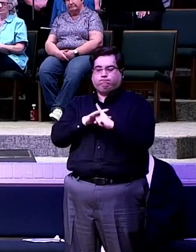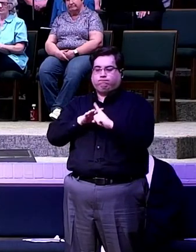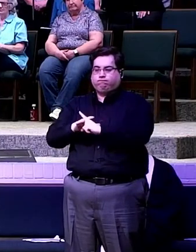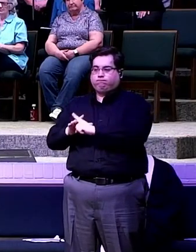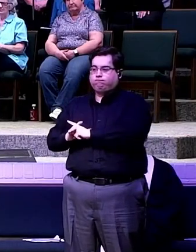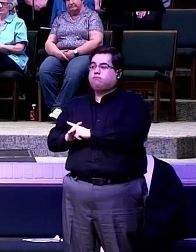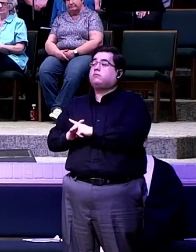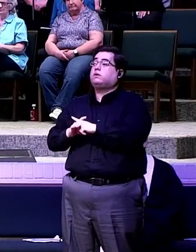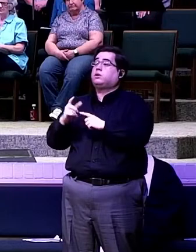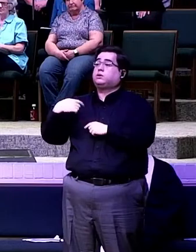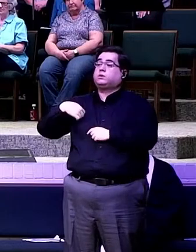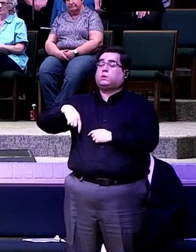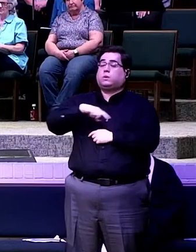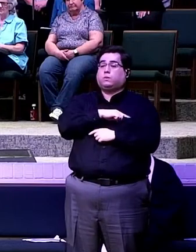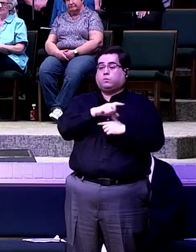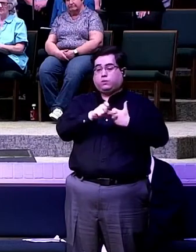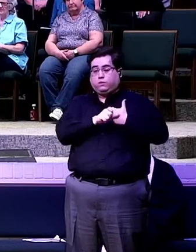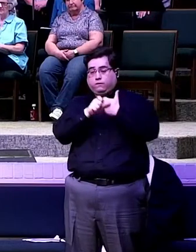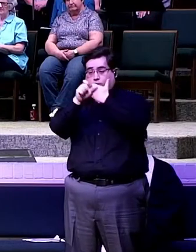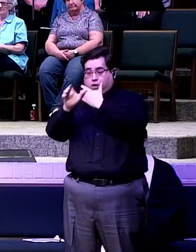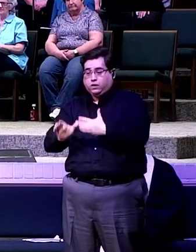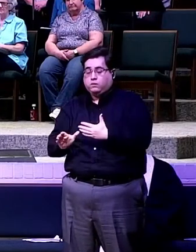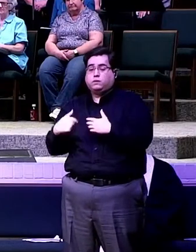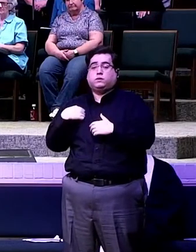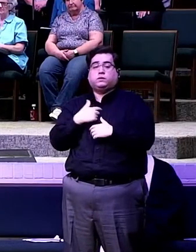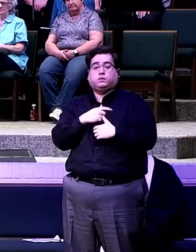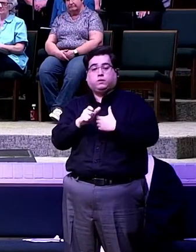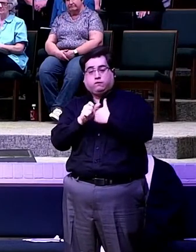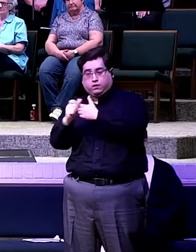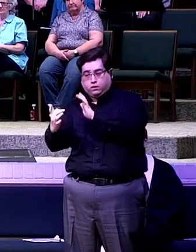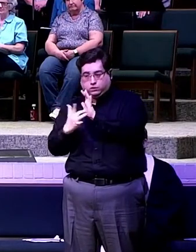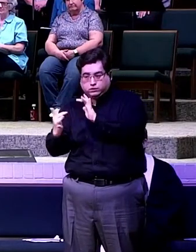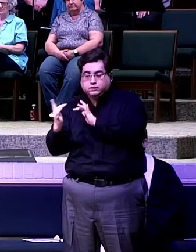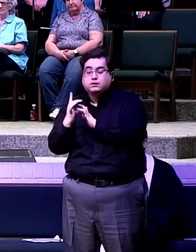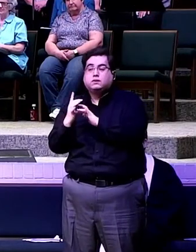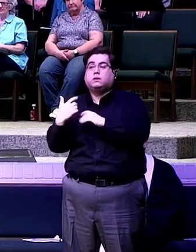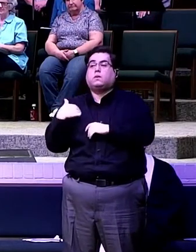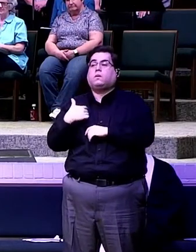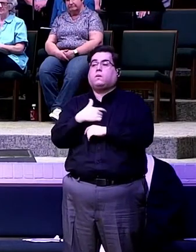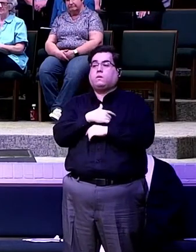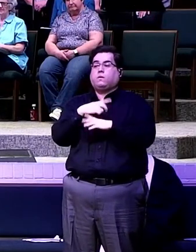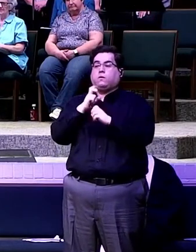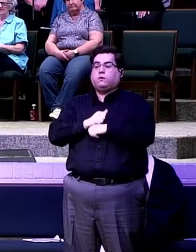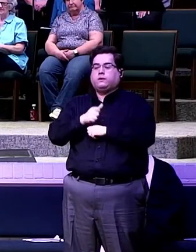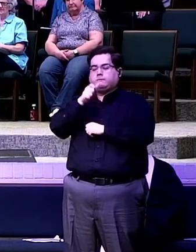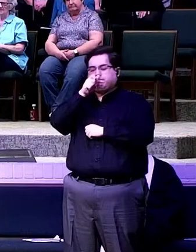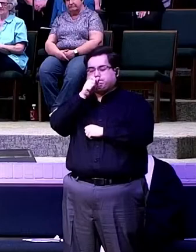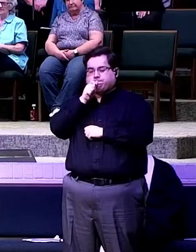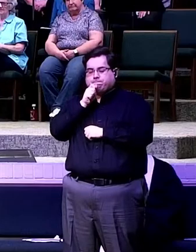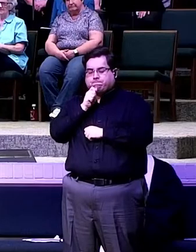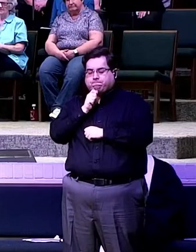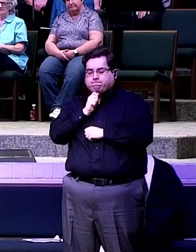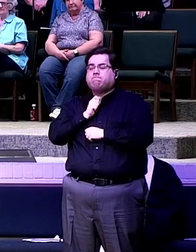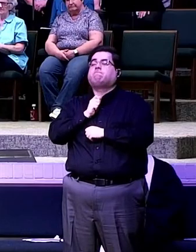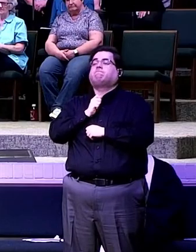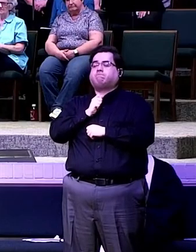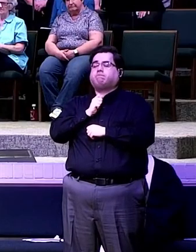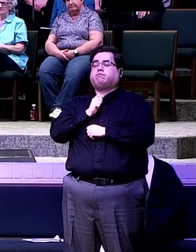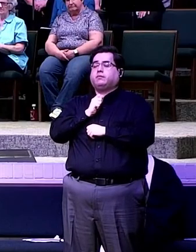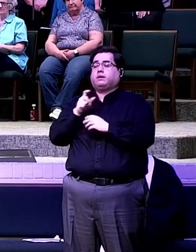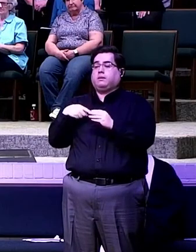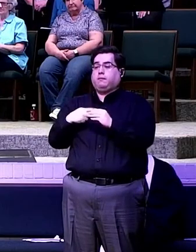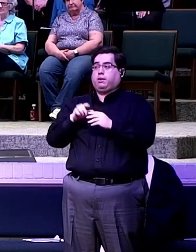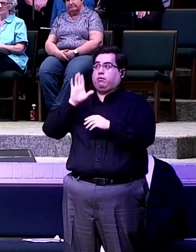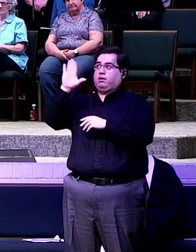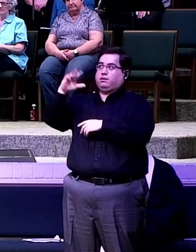As followers of Jesus, we can hold on to this truth about God's